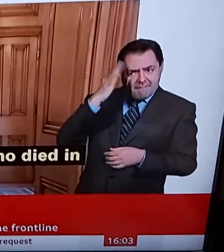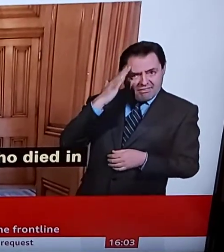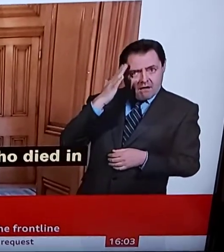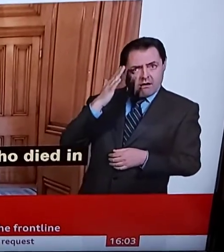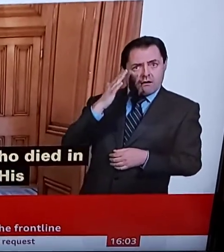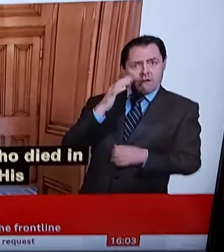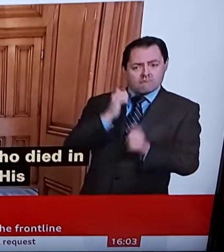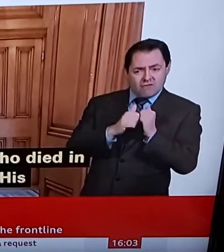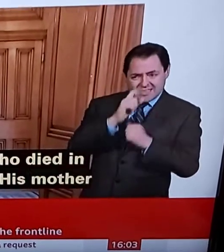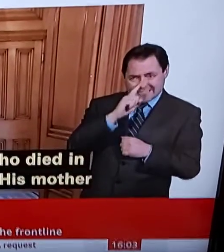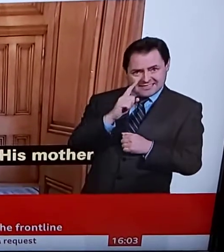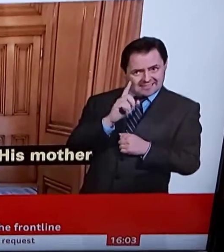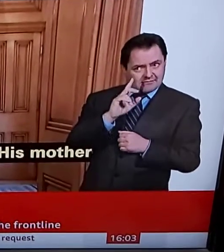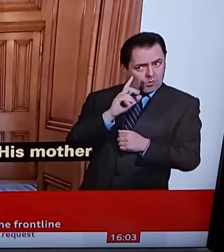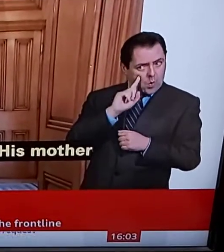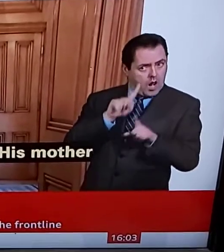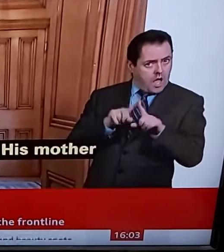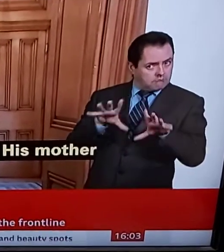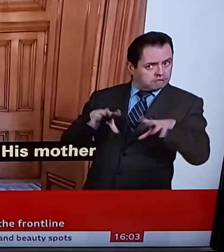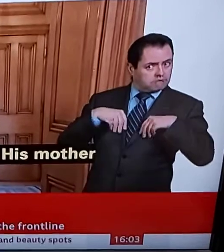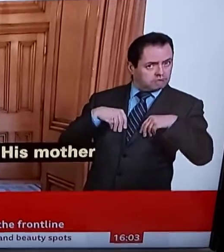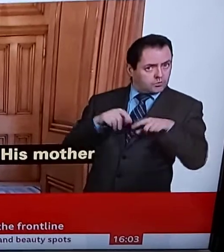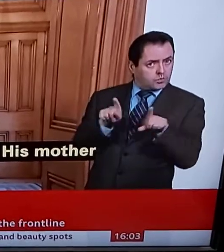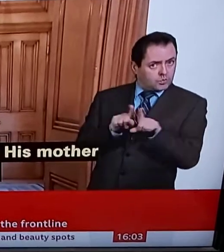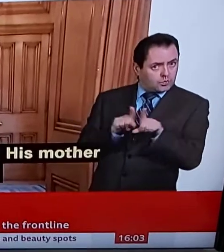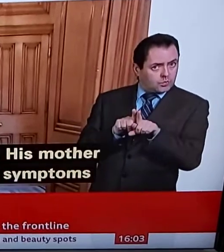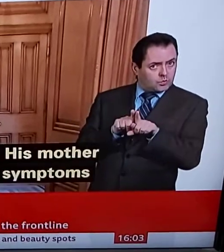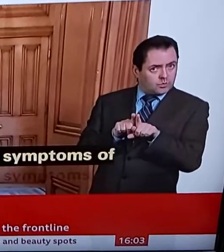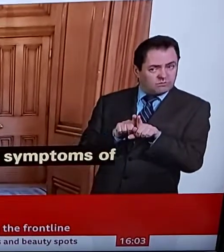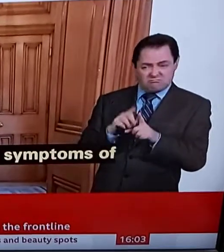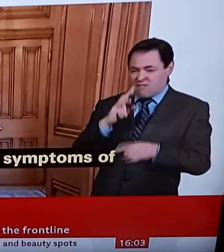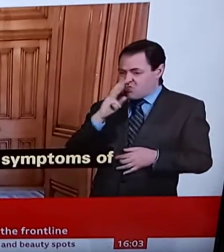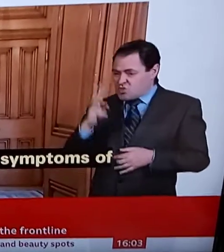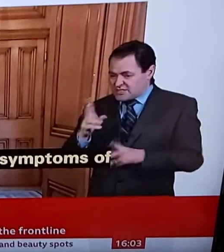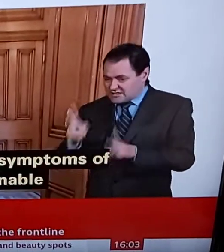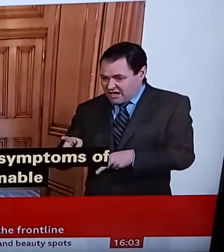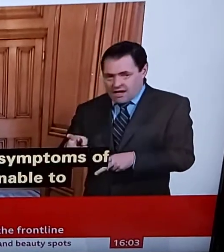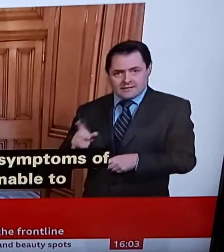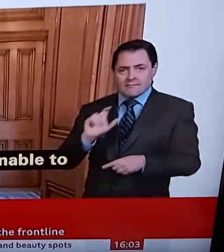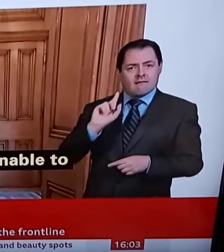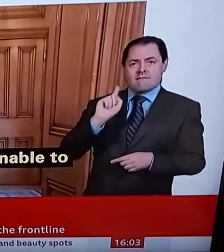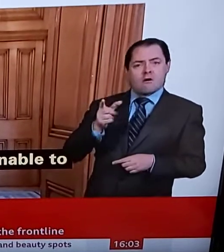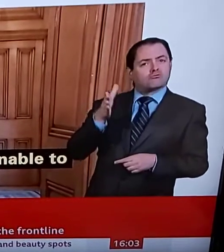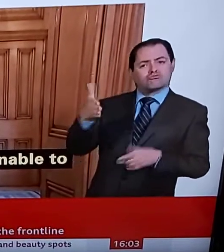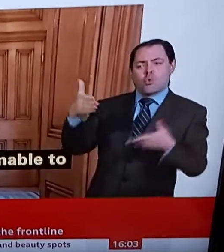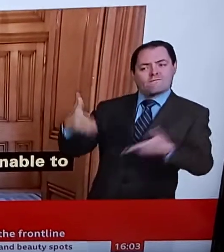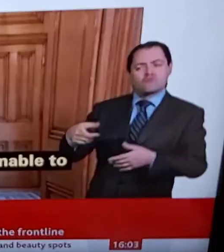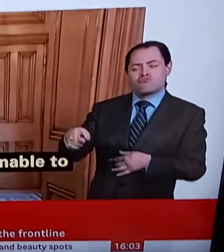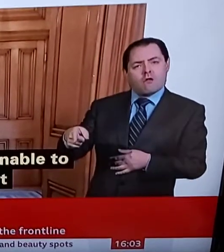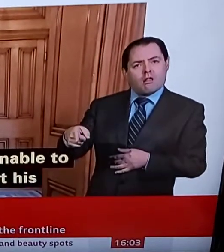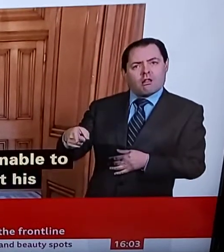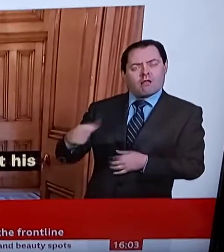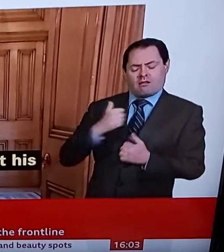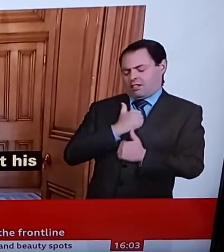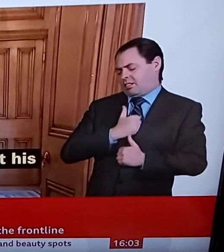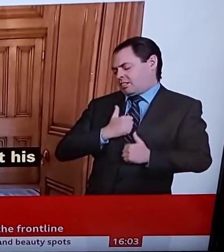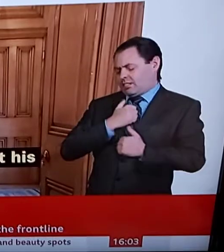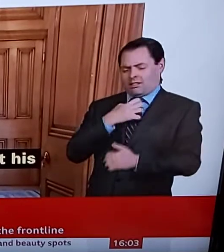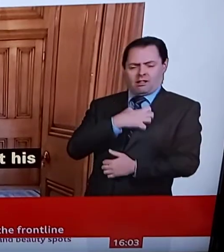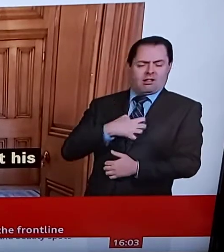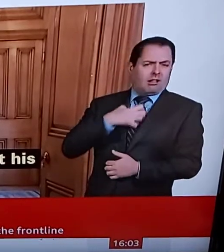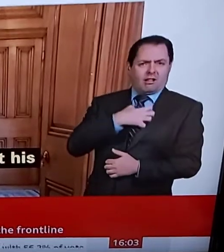of the virus, and they were unable to say their final goodbyes at his funeral. In their despair, the loving, dignified